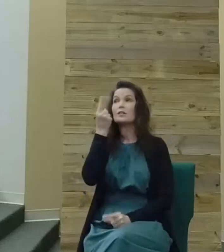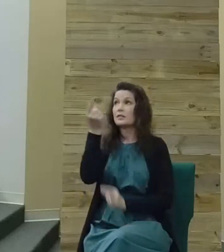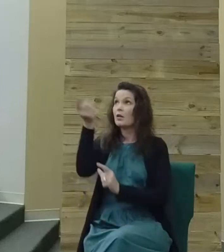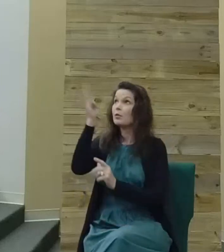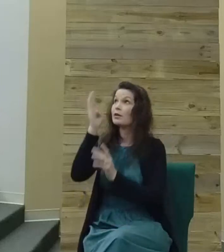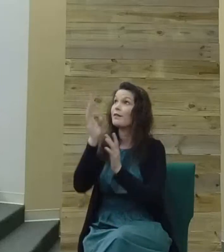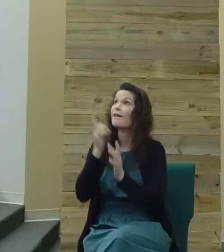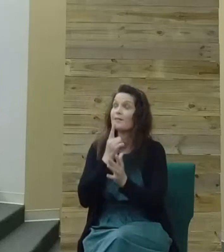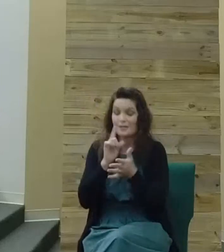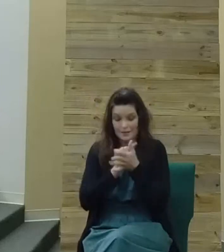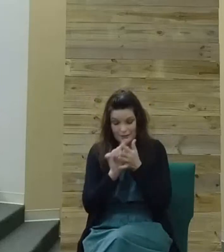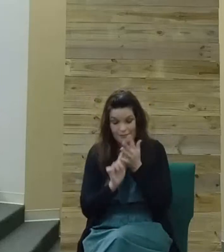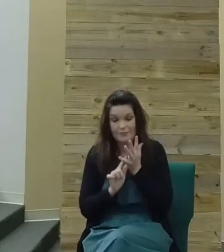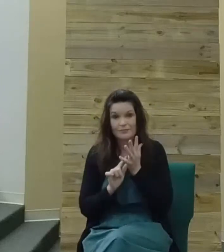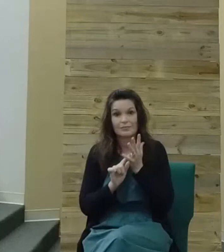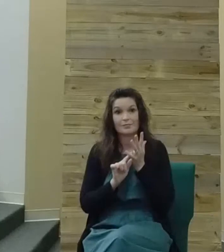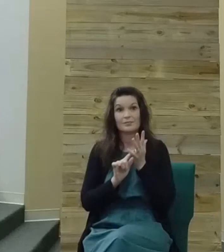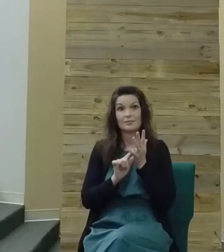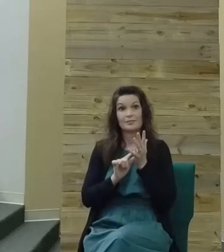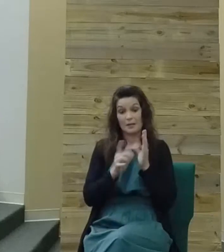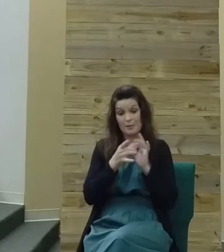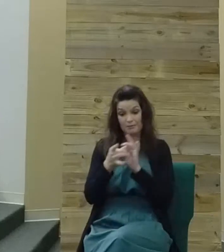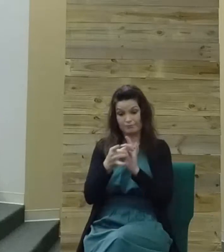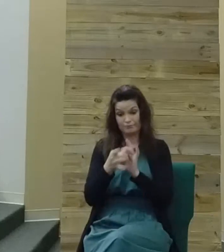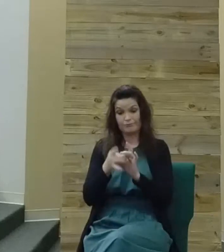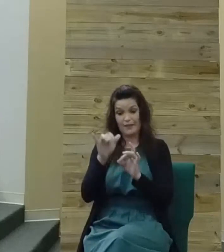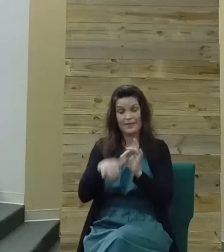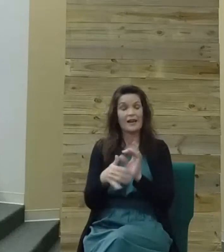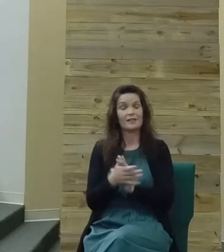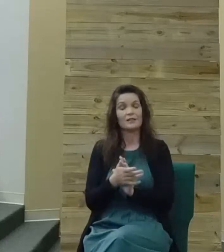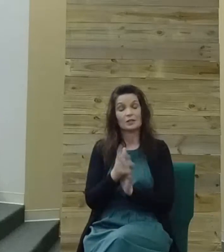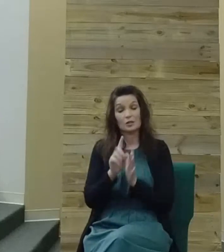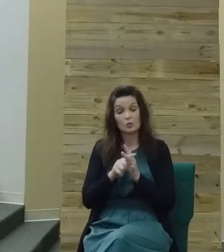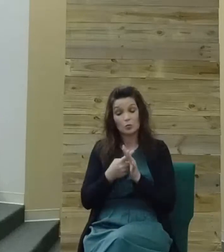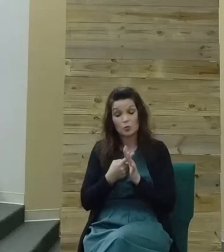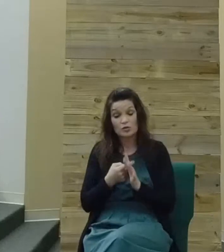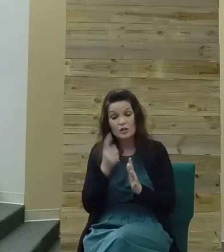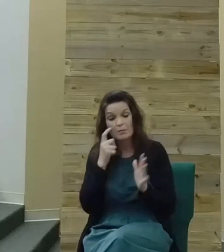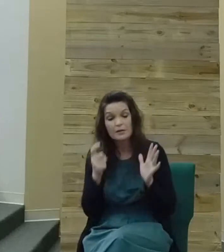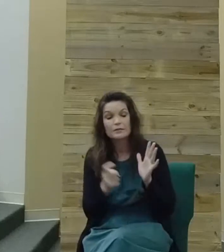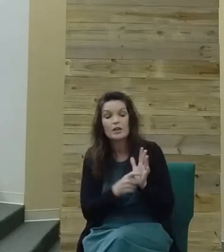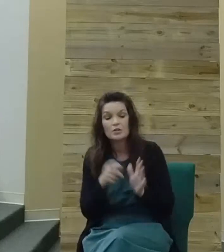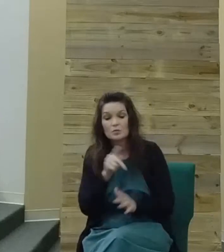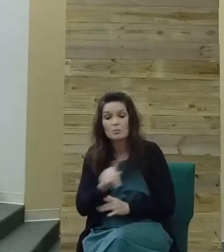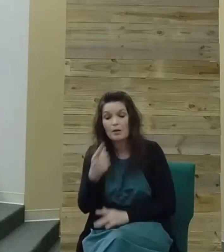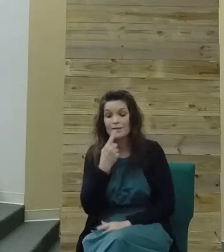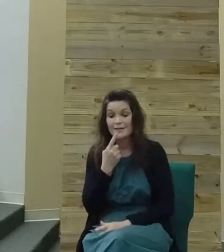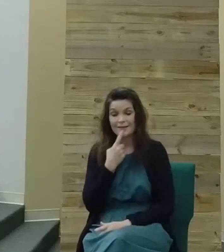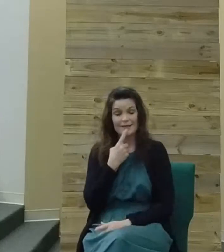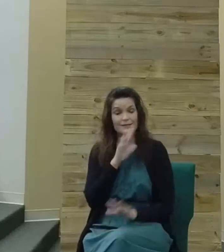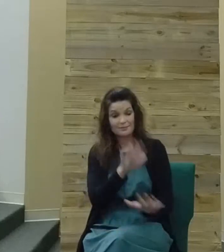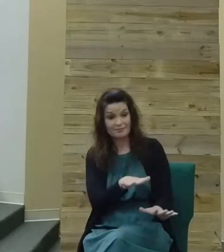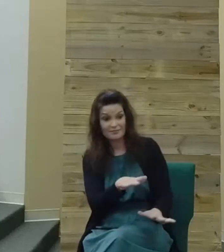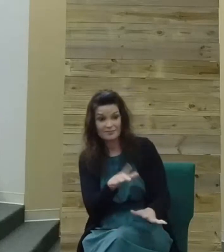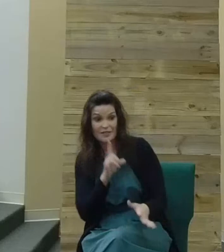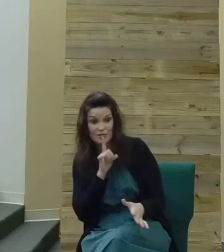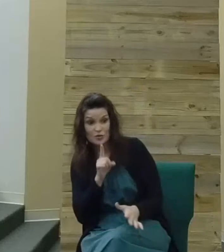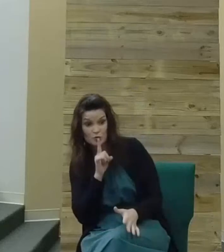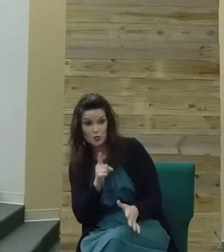about reconciliation and you. And we'll start by looking at what Paul says about the truth